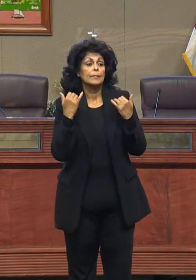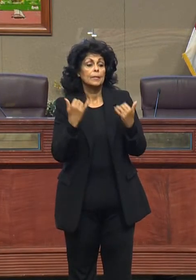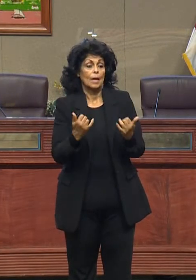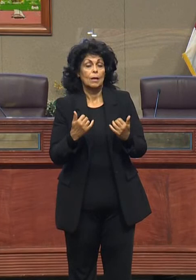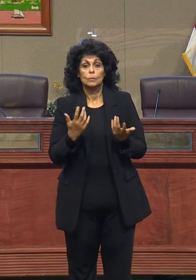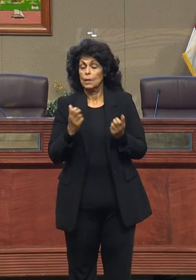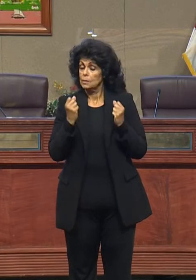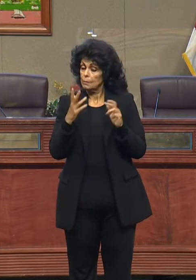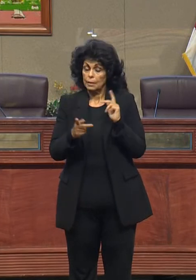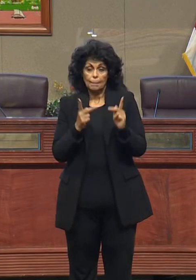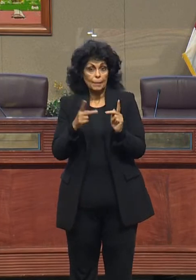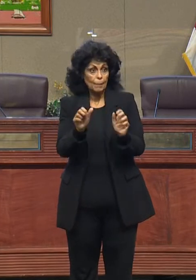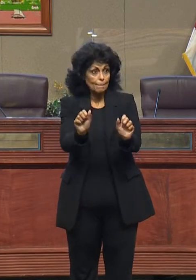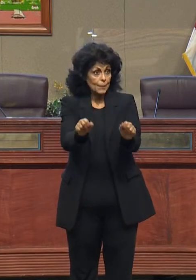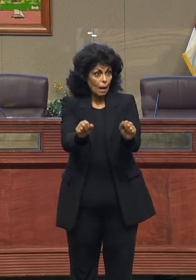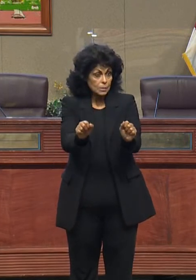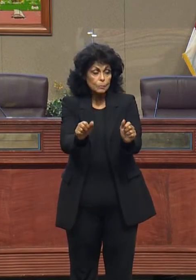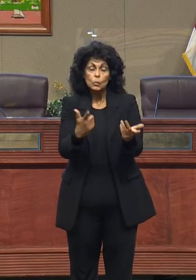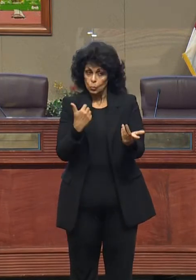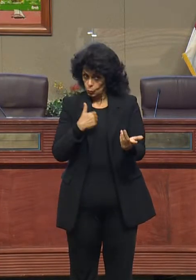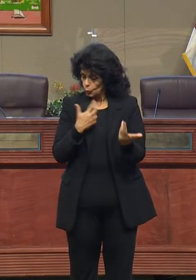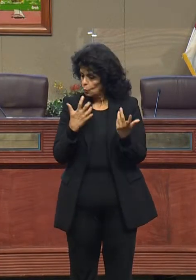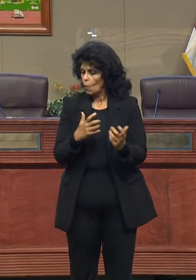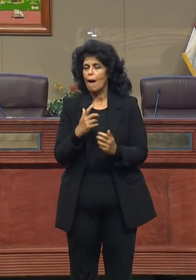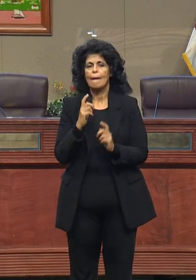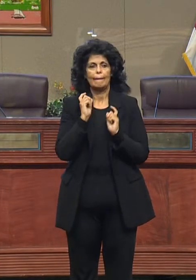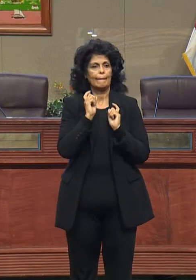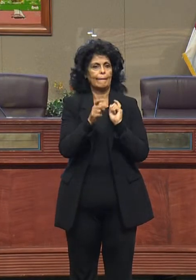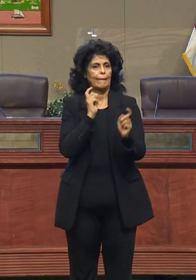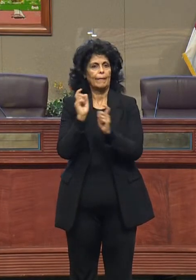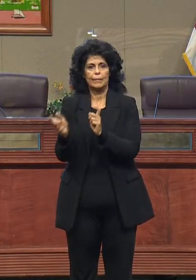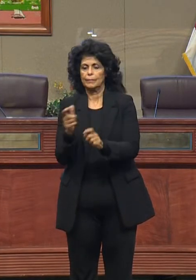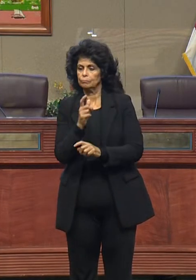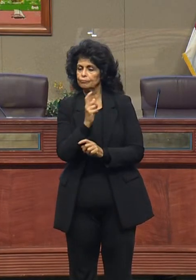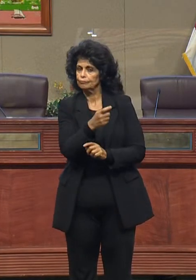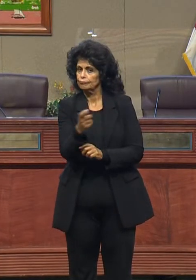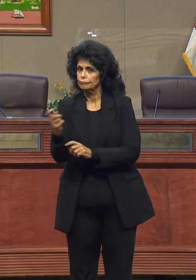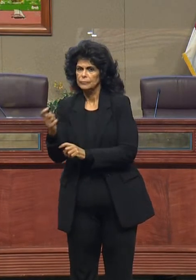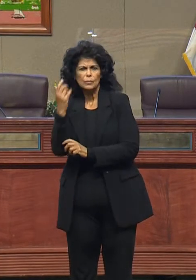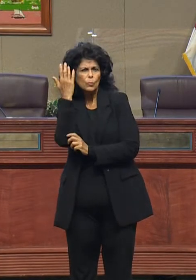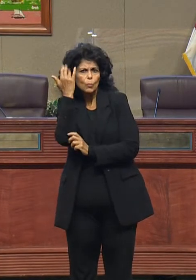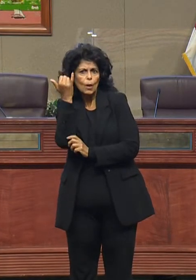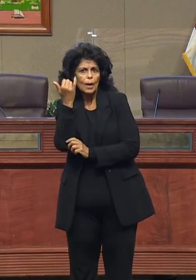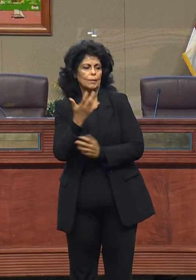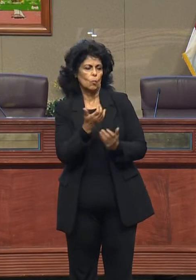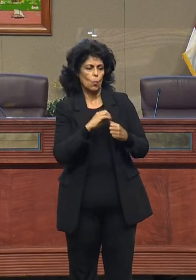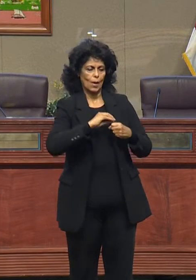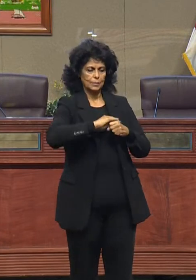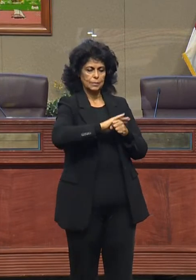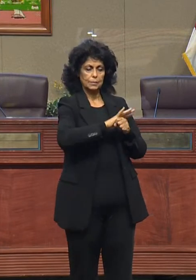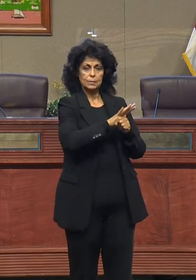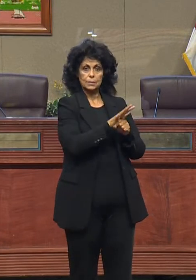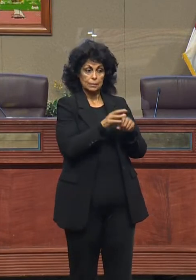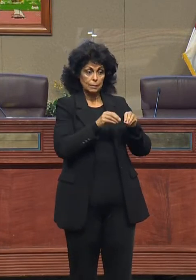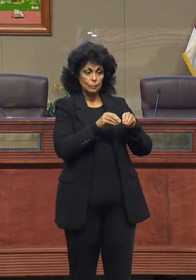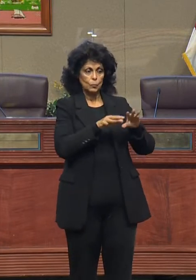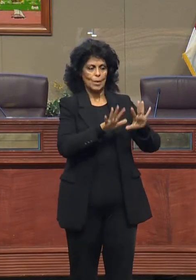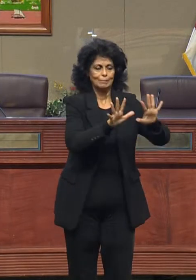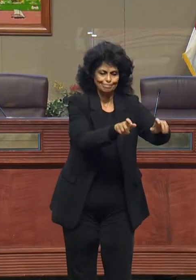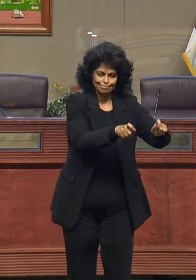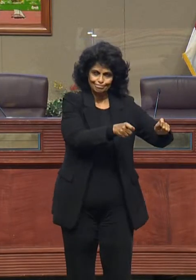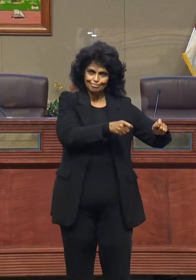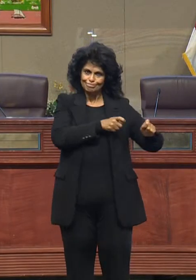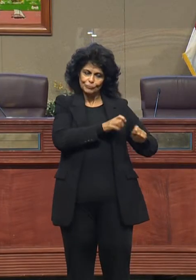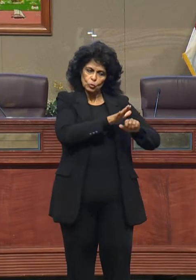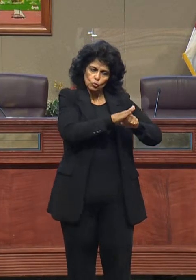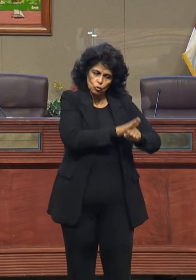many people as we possibly can to help slow the spread of the virus within our community. If you want information,